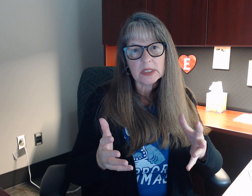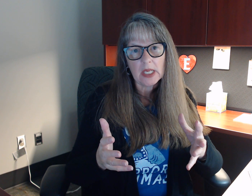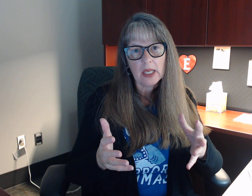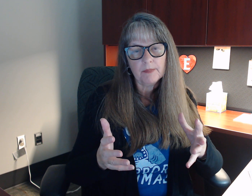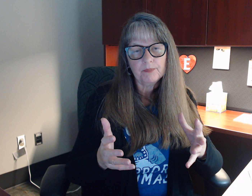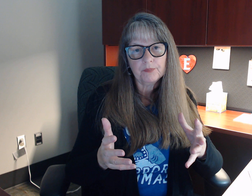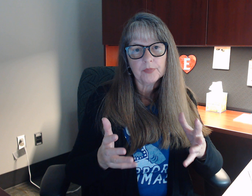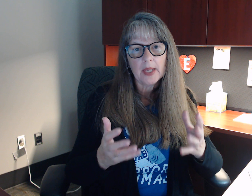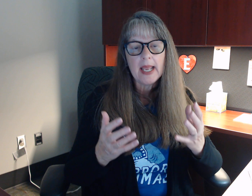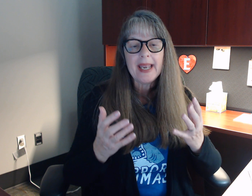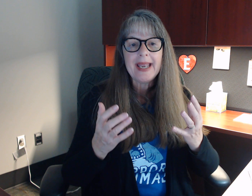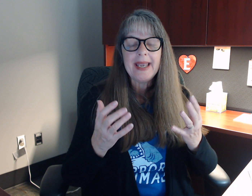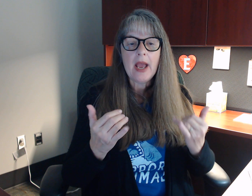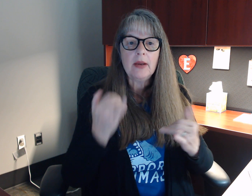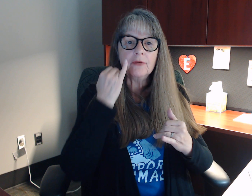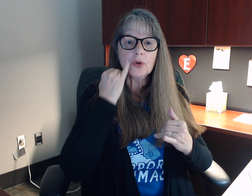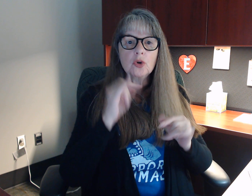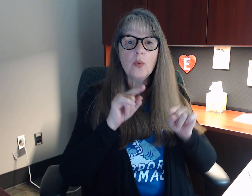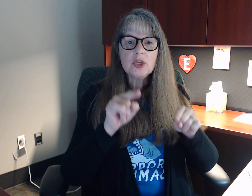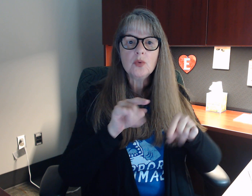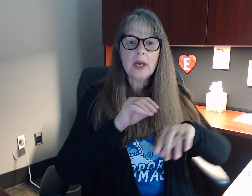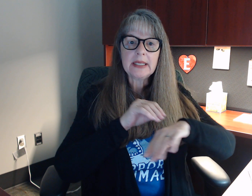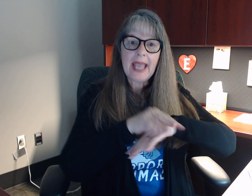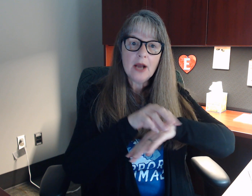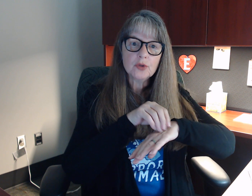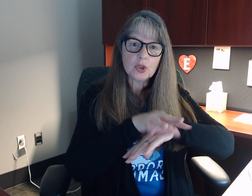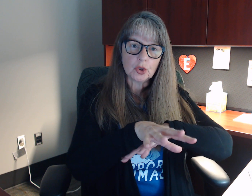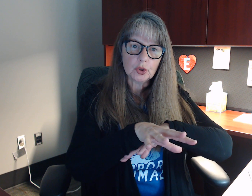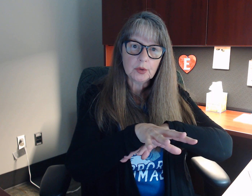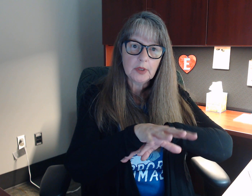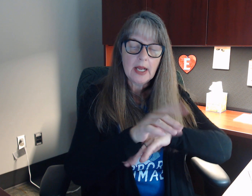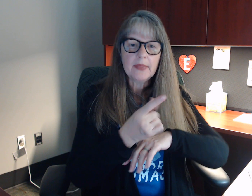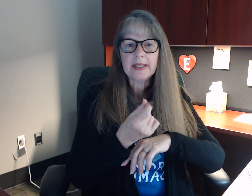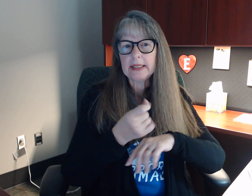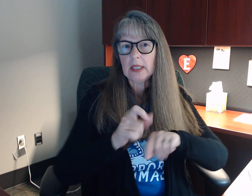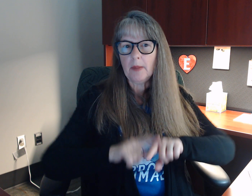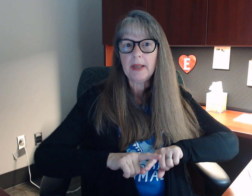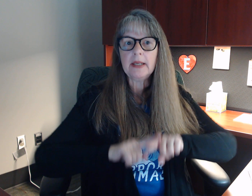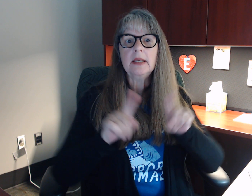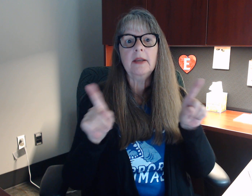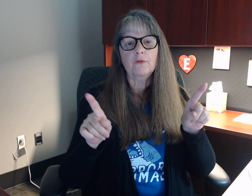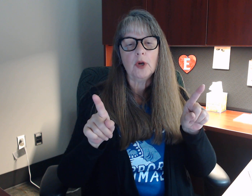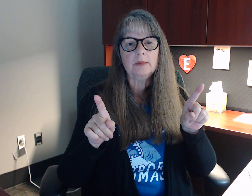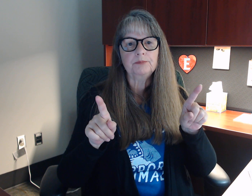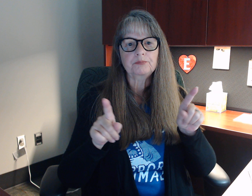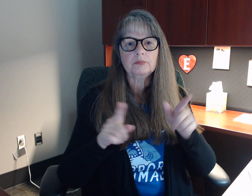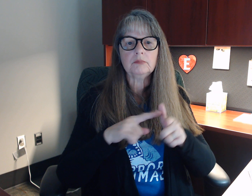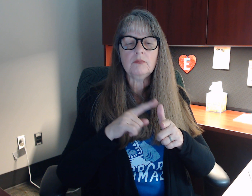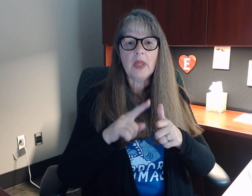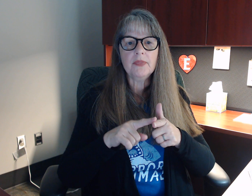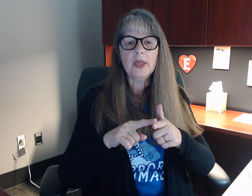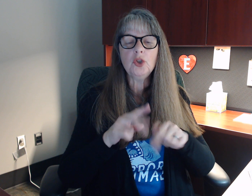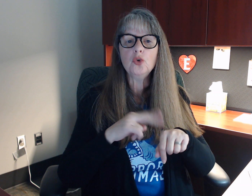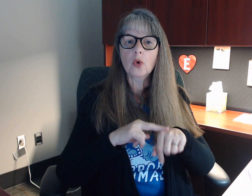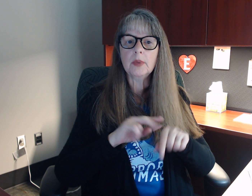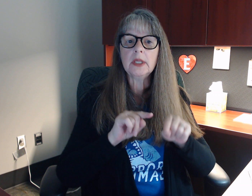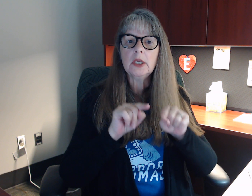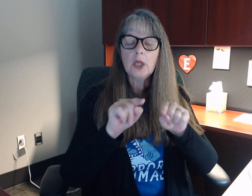see. Now, if they're going to a counselor, that's a little bit different. Then you normally